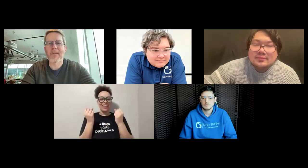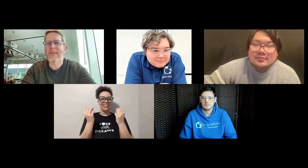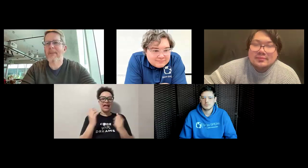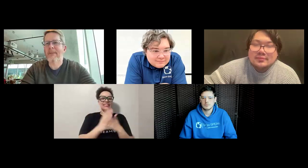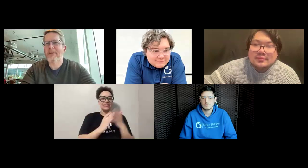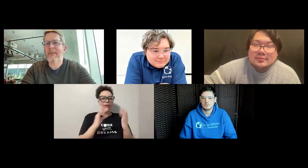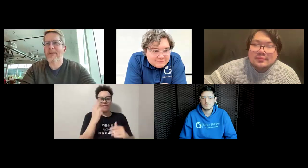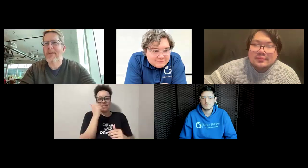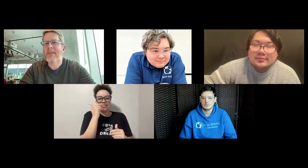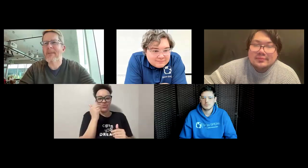of our topics today.